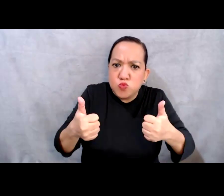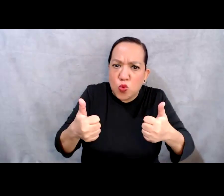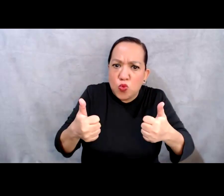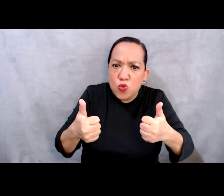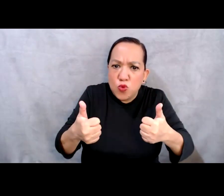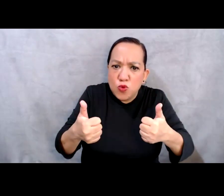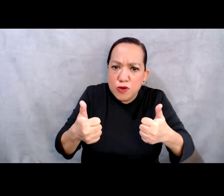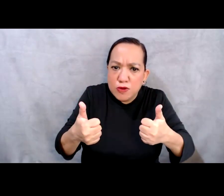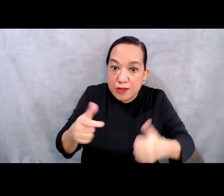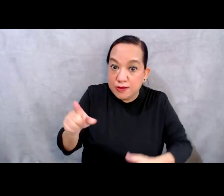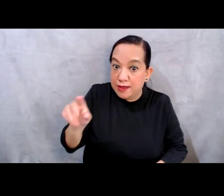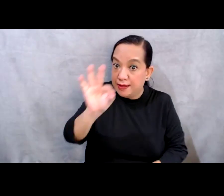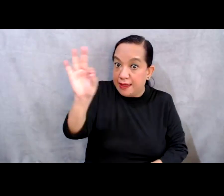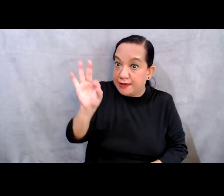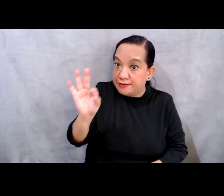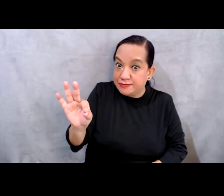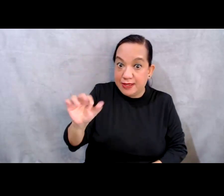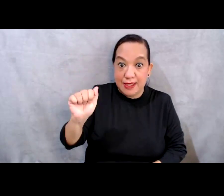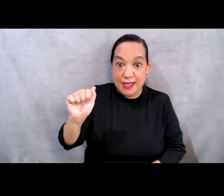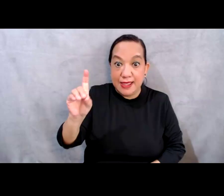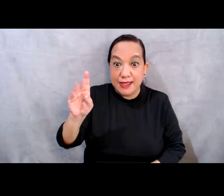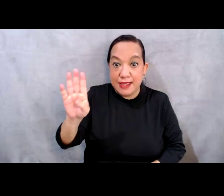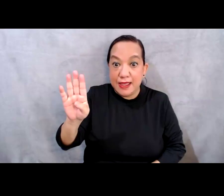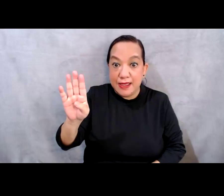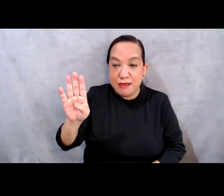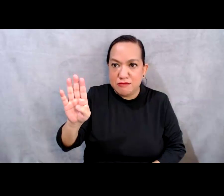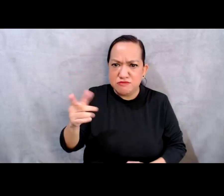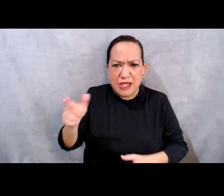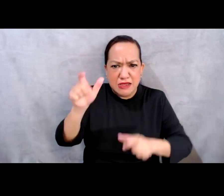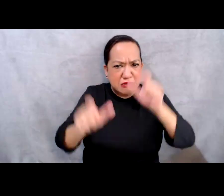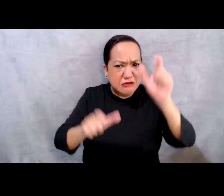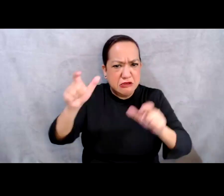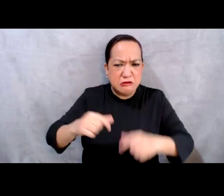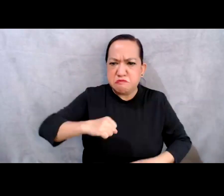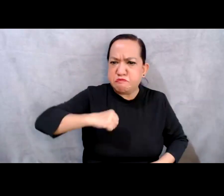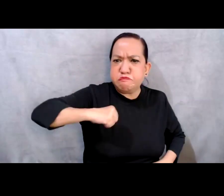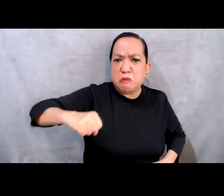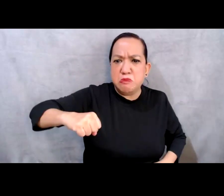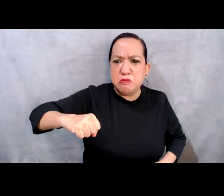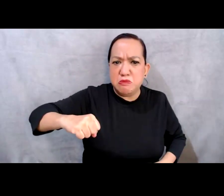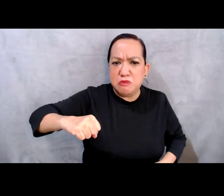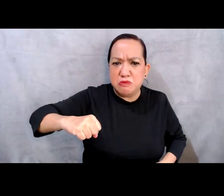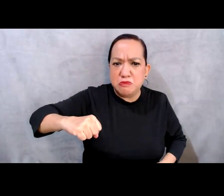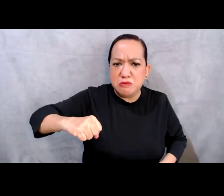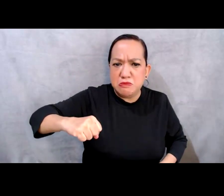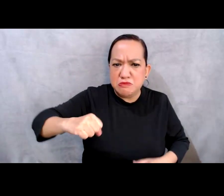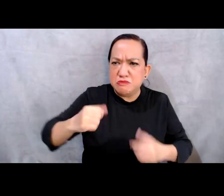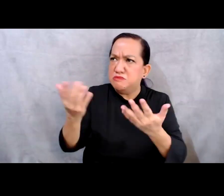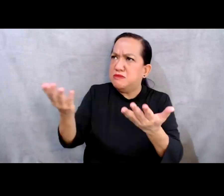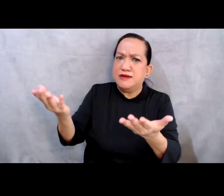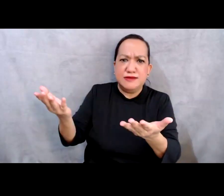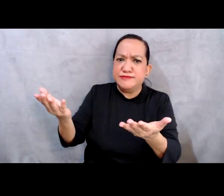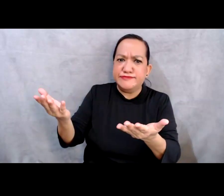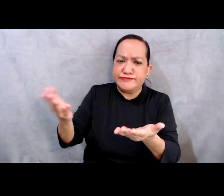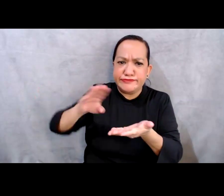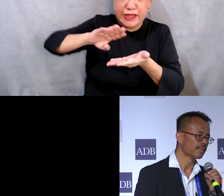respond to violations when communities present concrete cases of violations. So that is one area. And